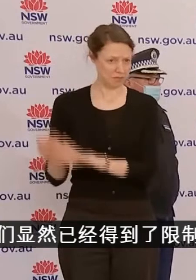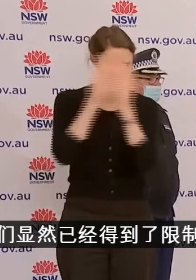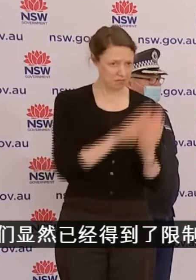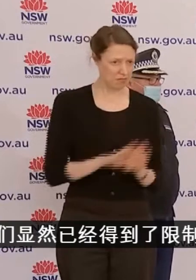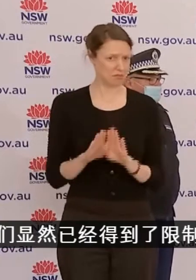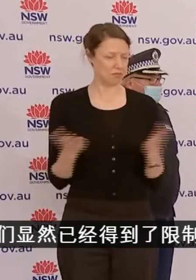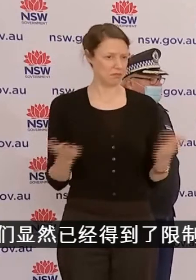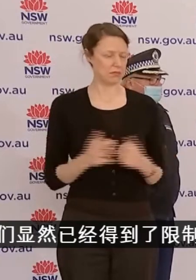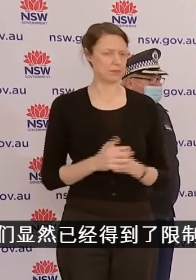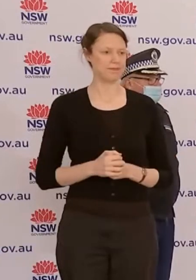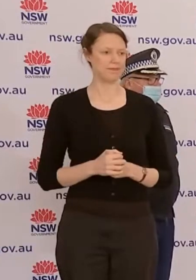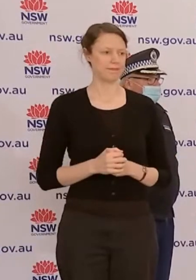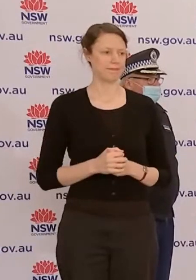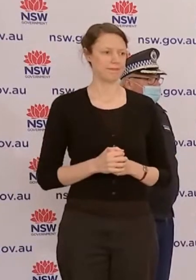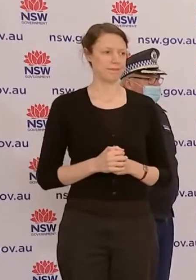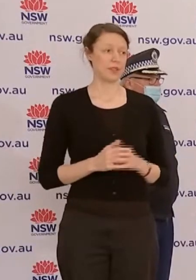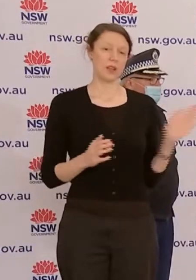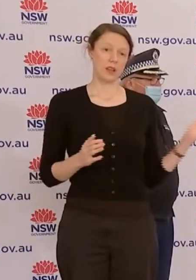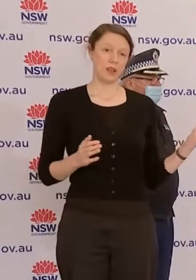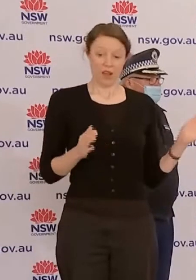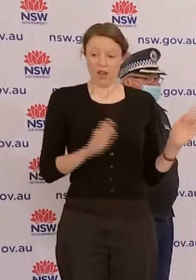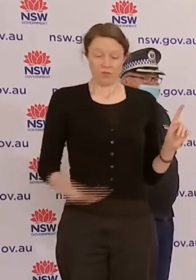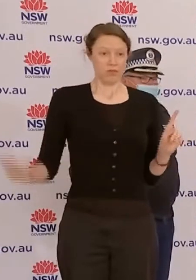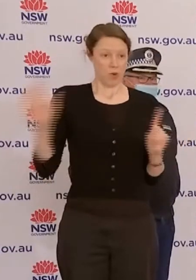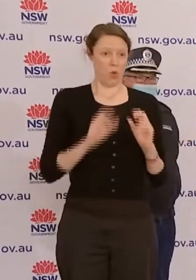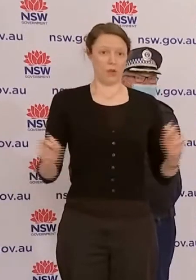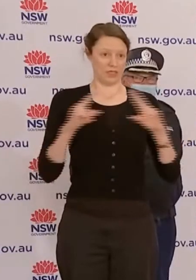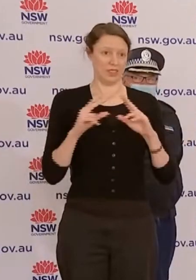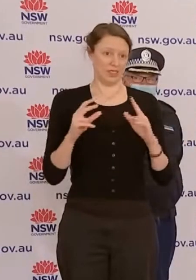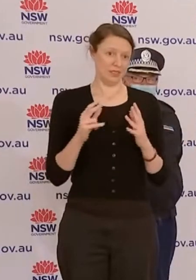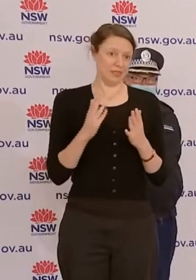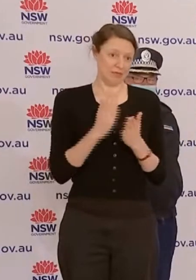got very tough restrictions across all of Greater Sydney.